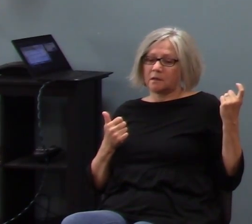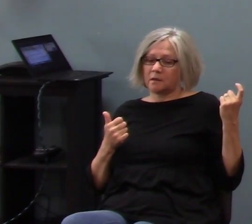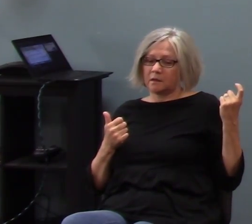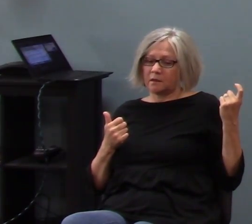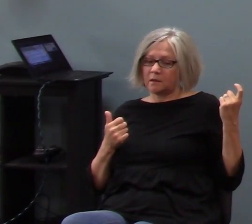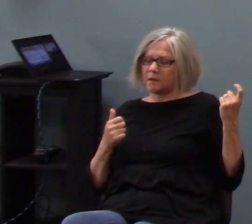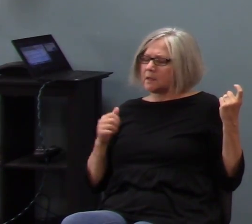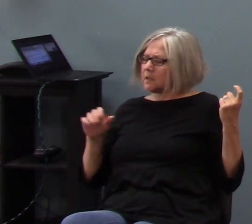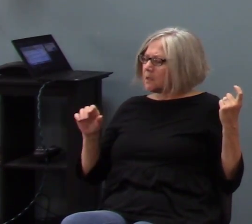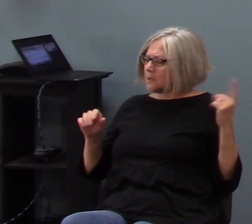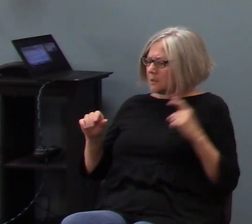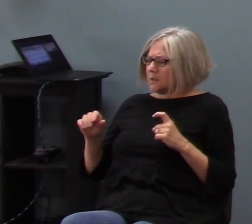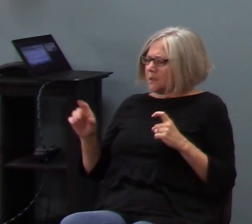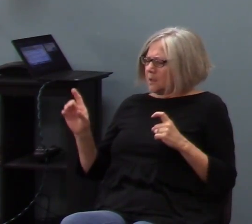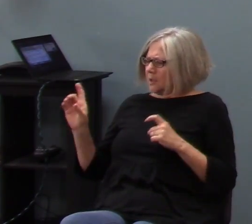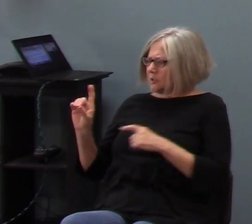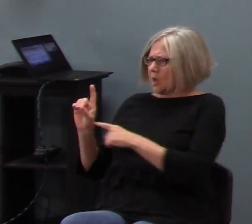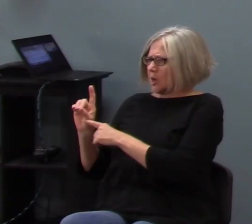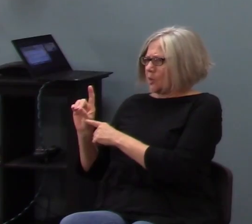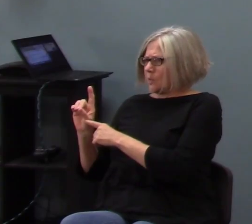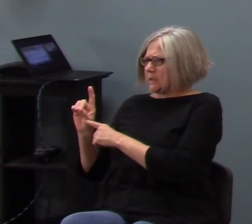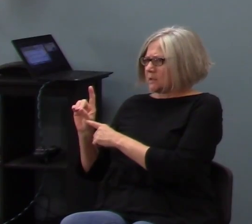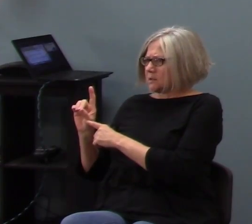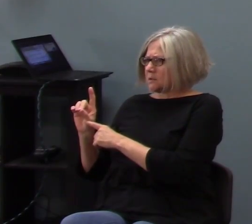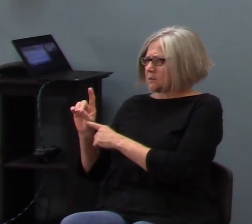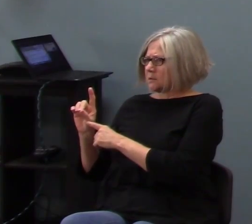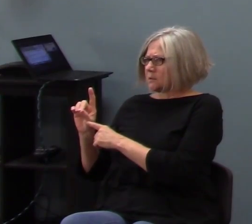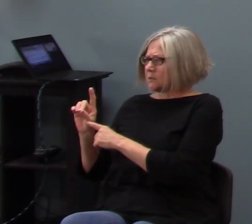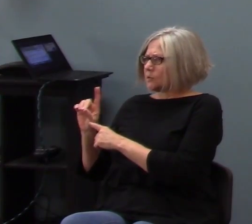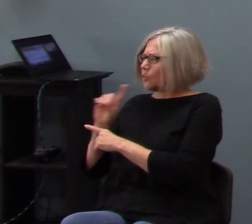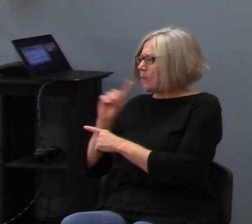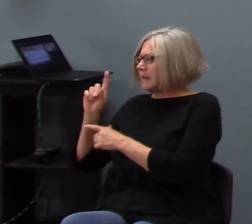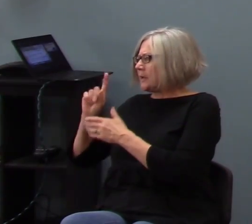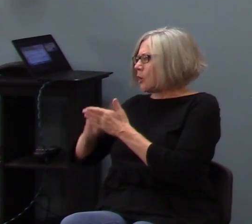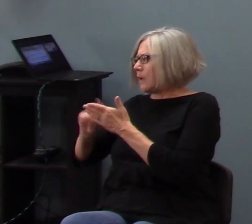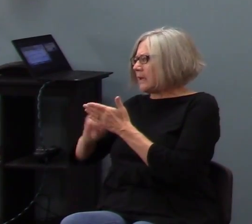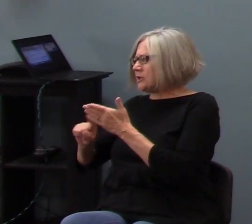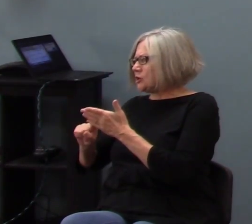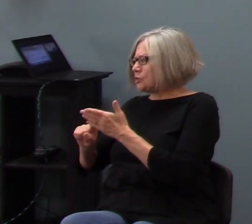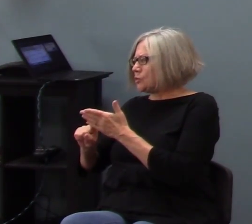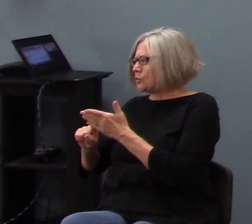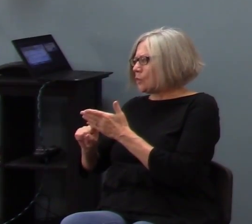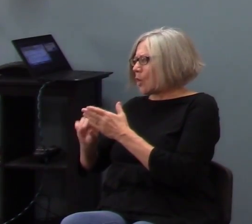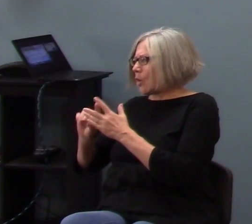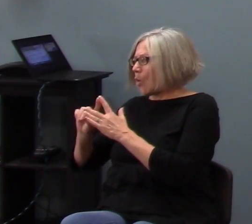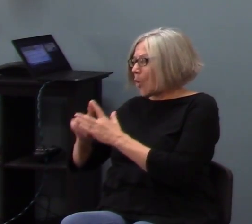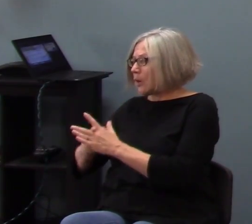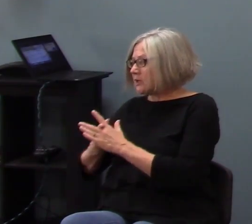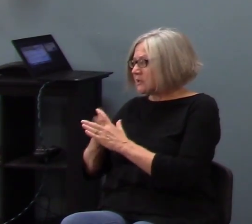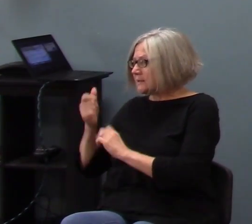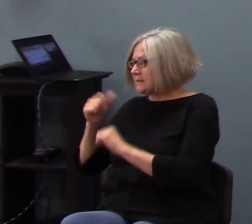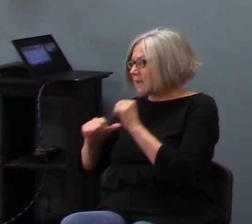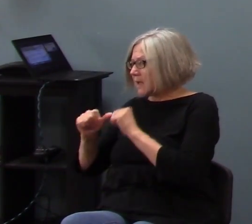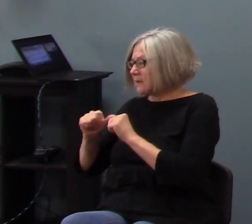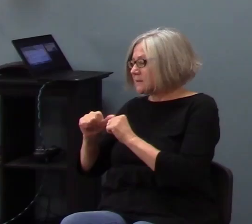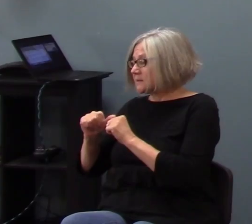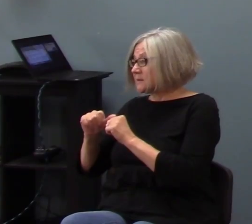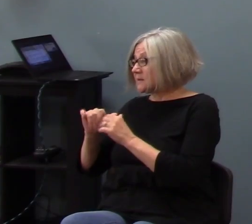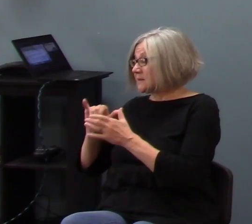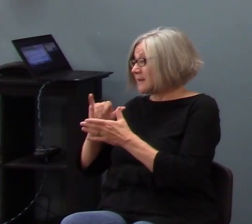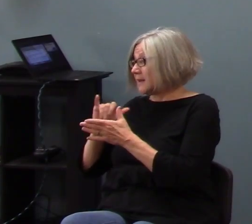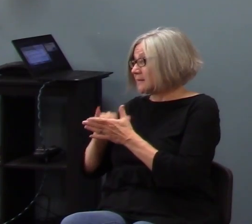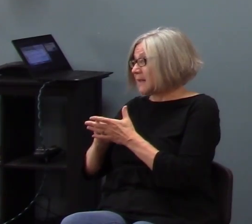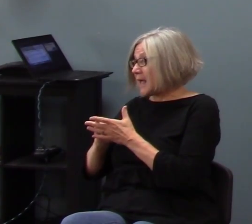was Darwin going into origin science? Like, did he actually think that this explained how we evolved